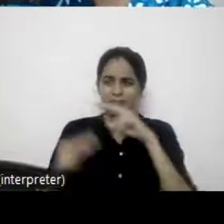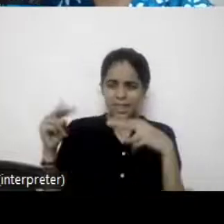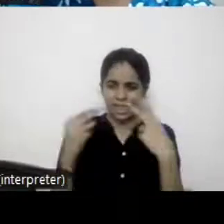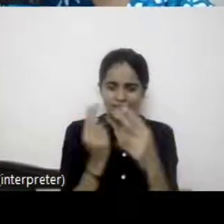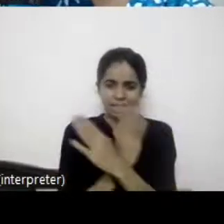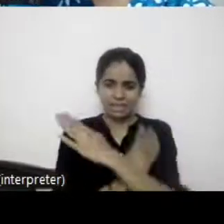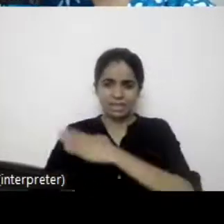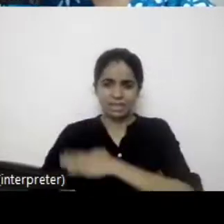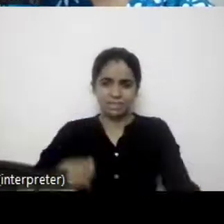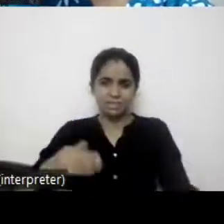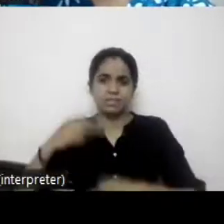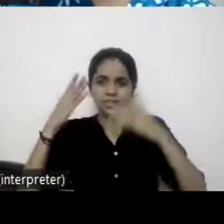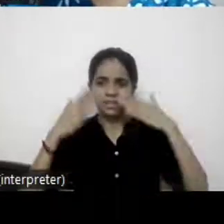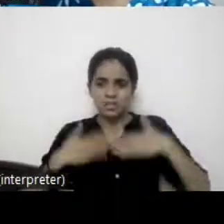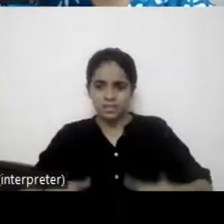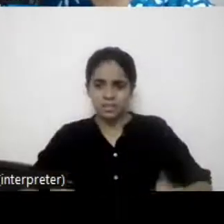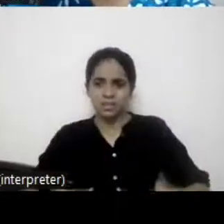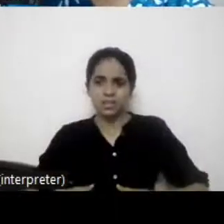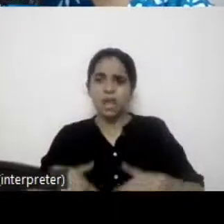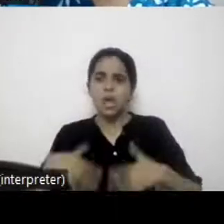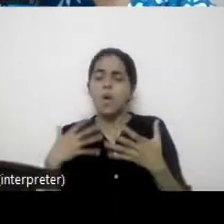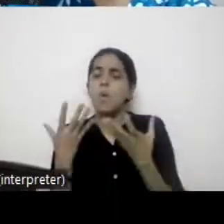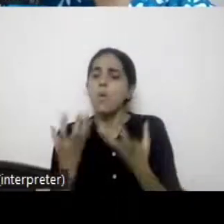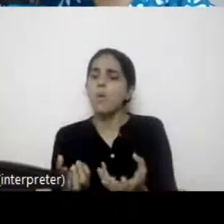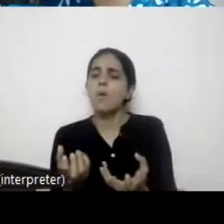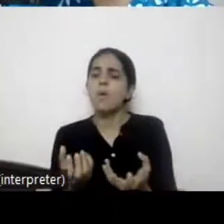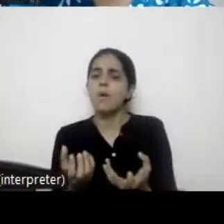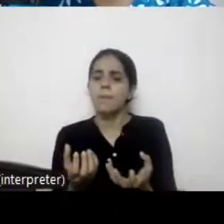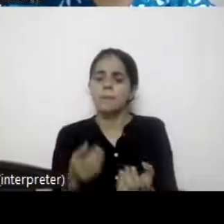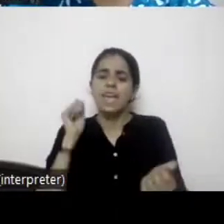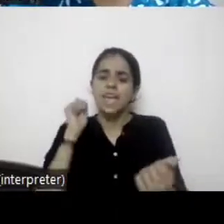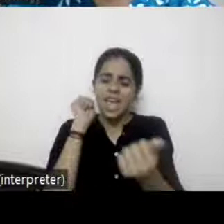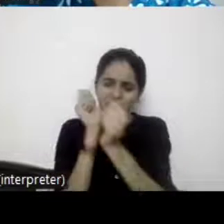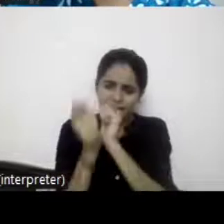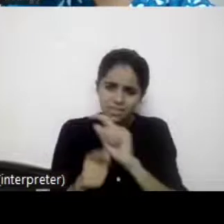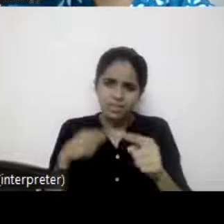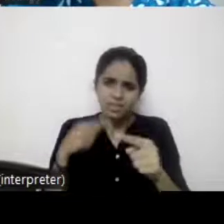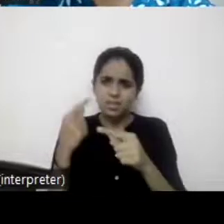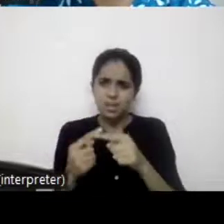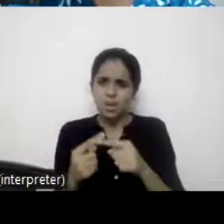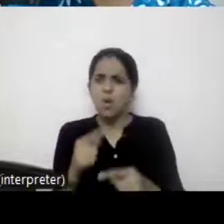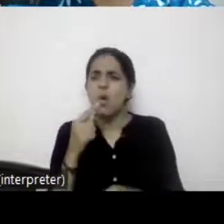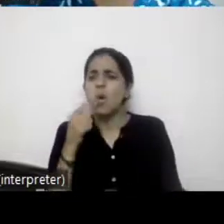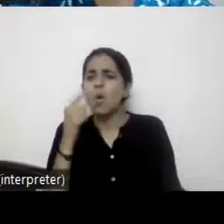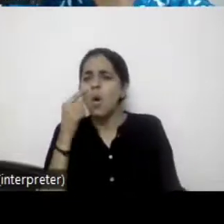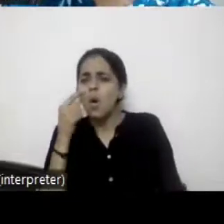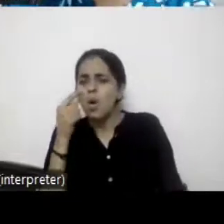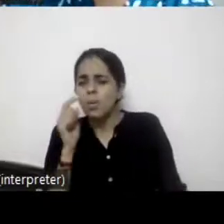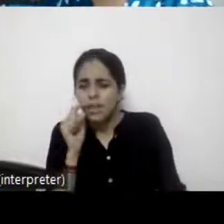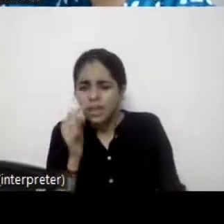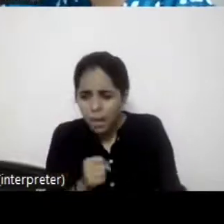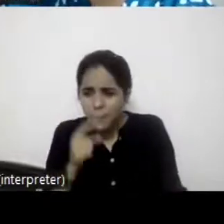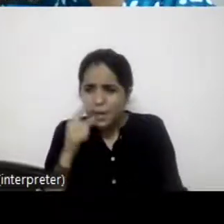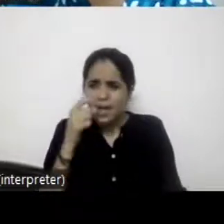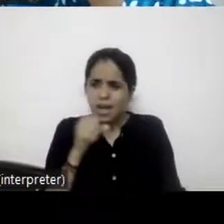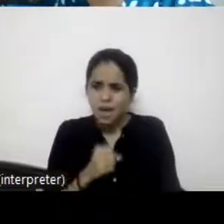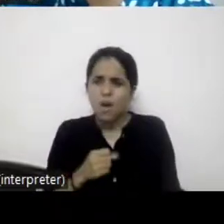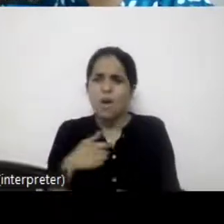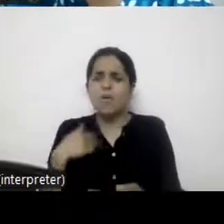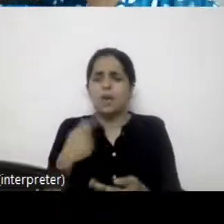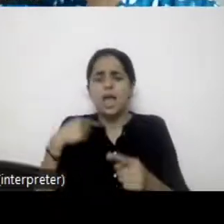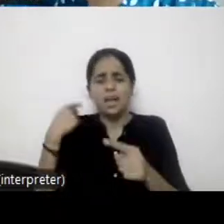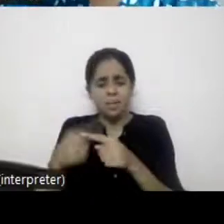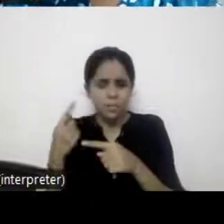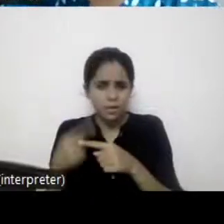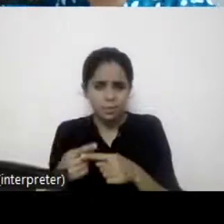and disability that one can acquire due to accident, due to old age, or due to any other incident that can happen